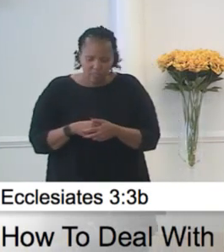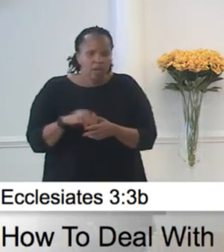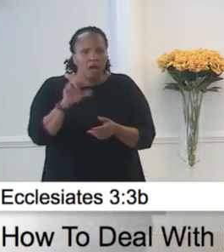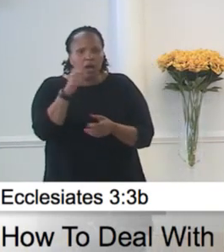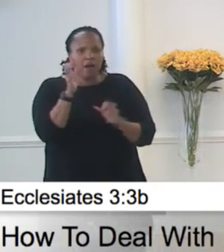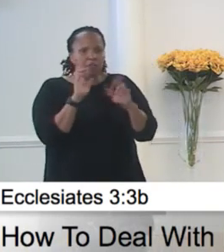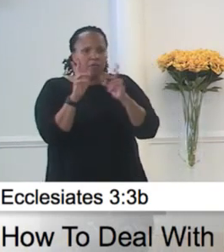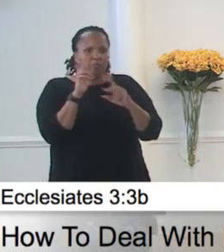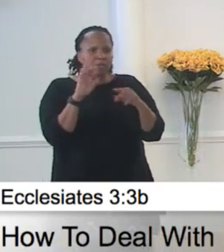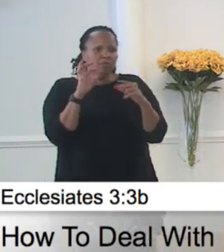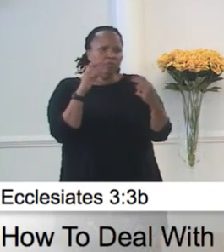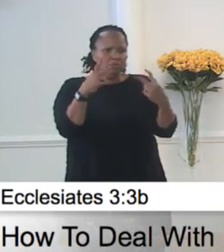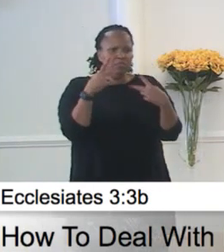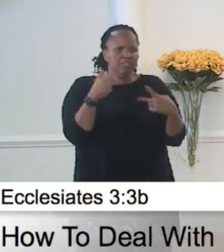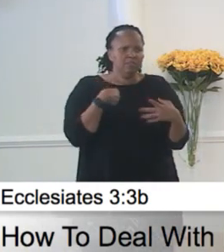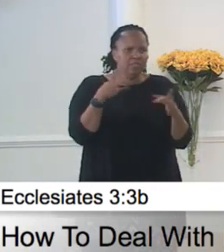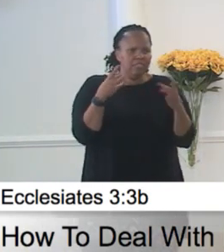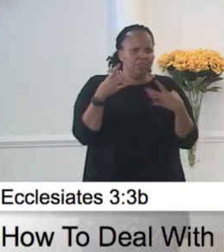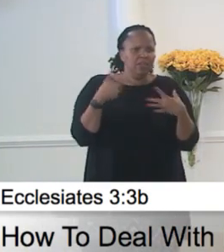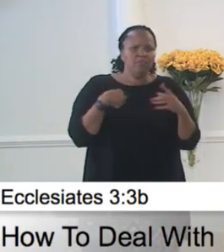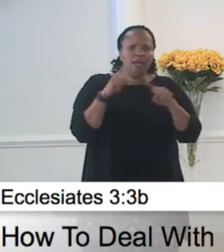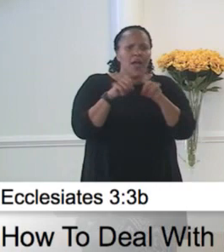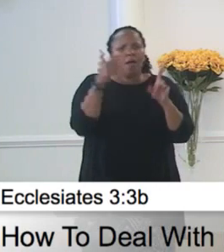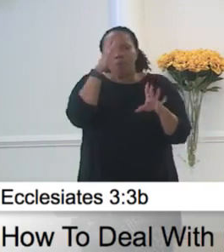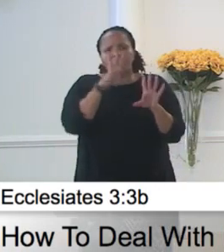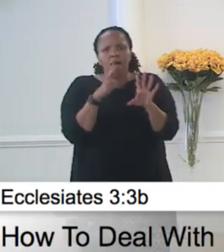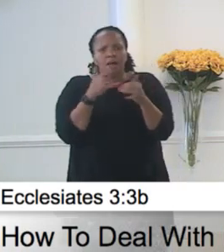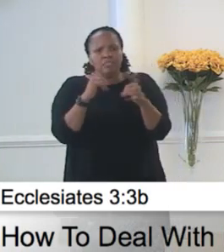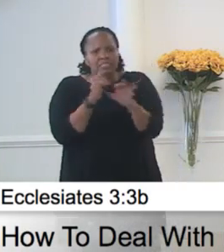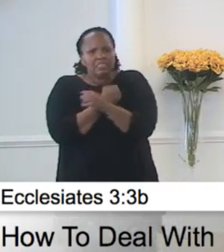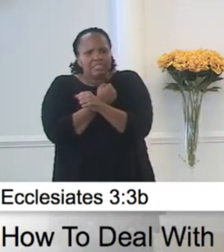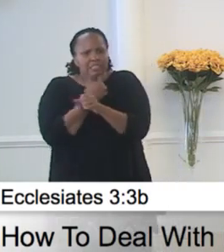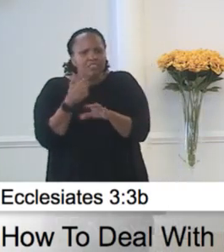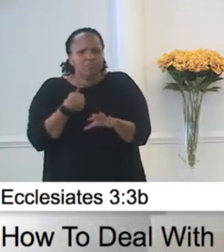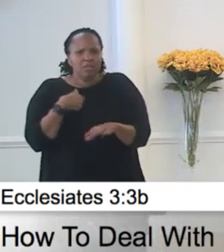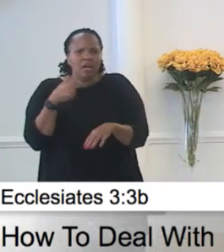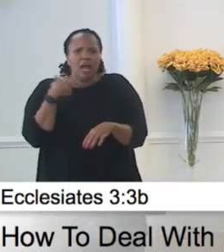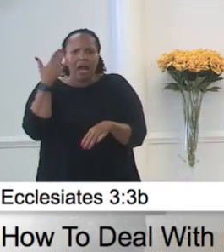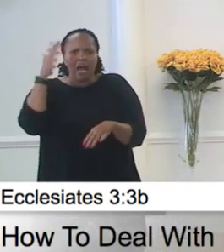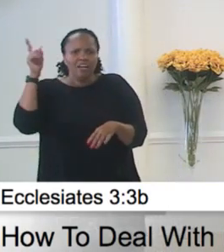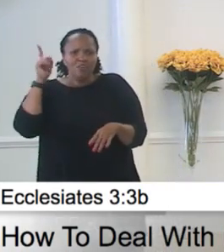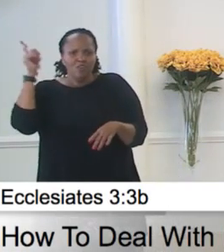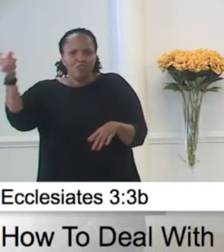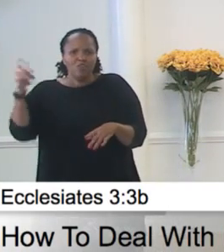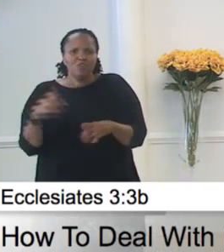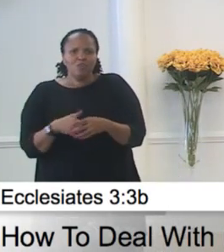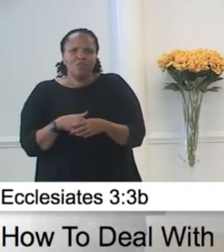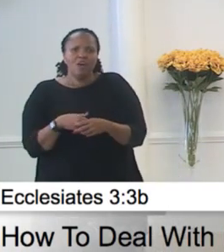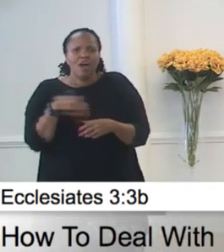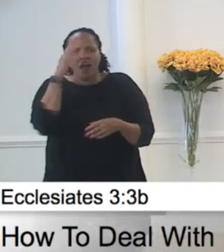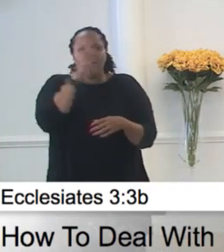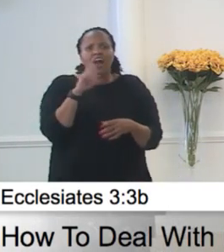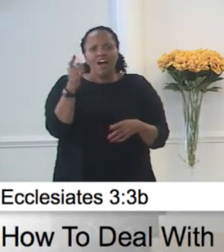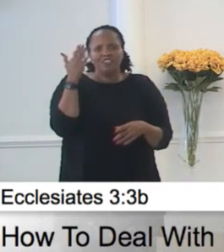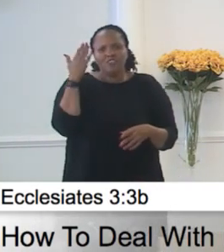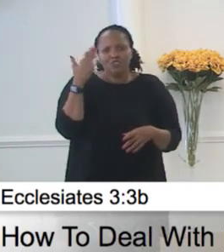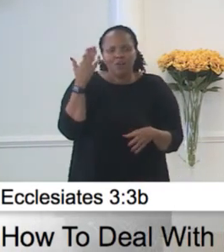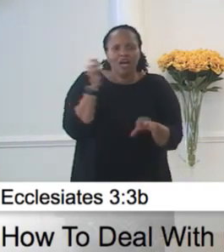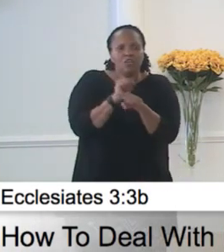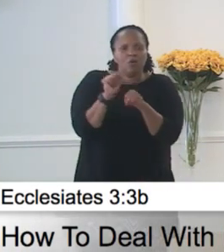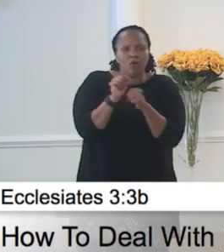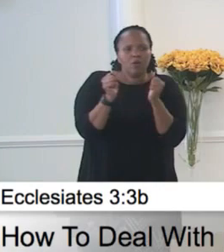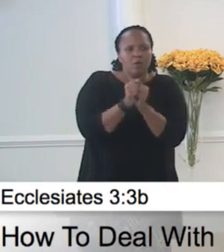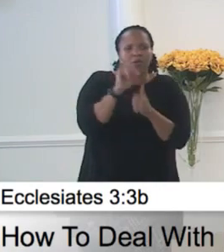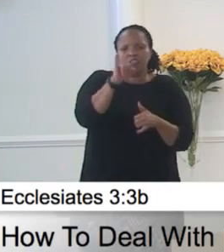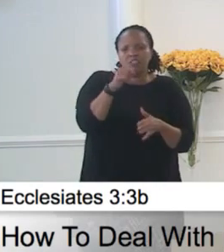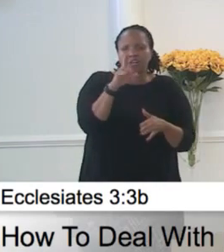at broken pieces as despising things. But I know you. You know how to work with junk.